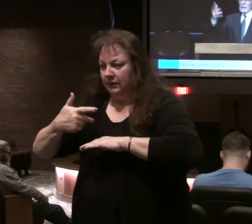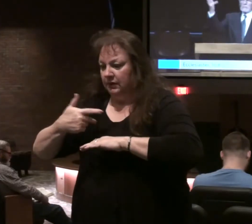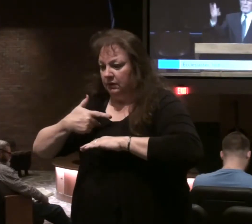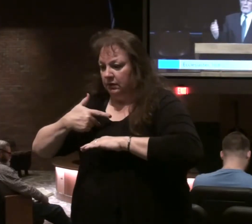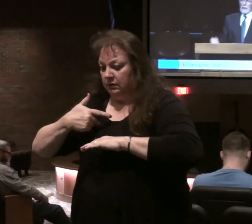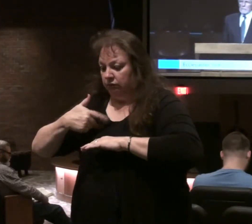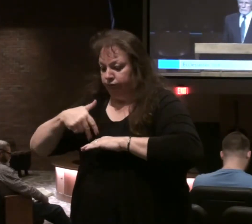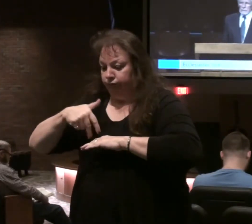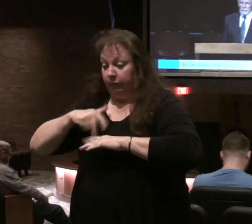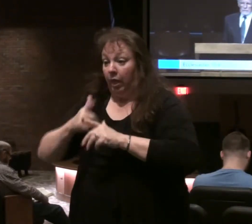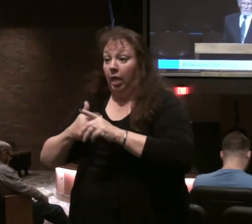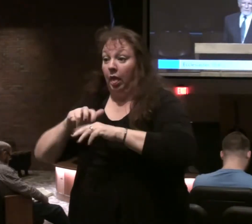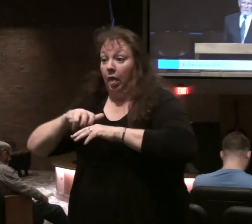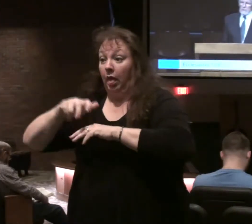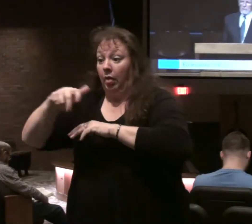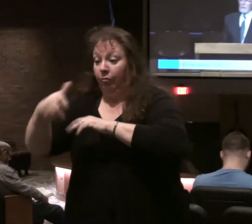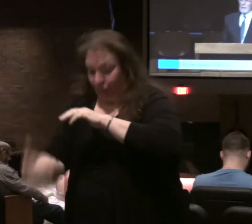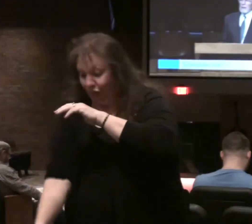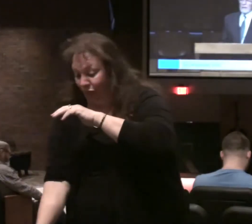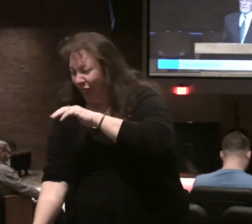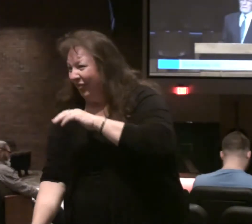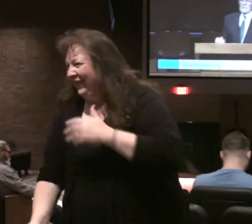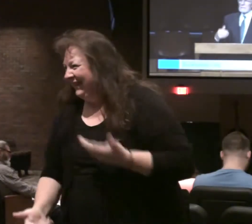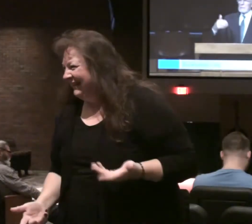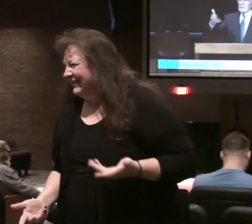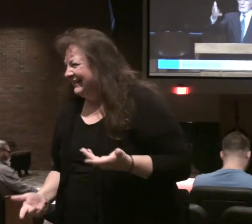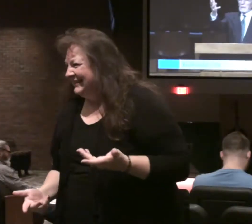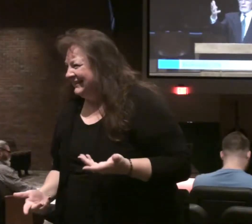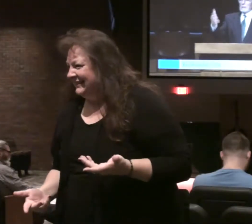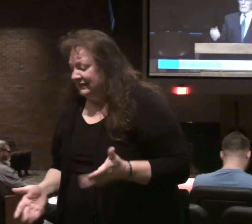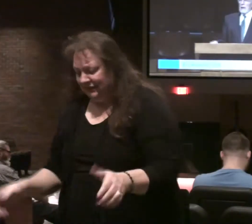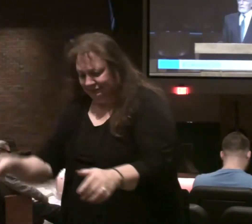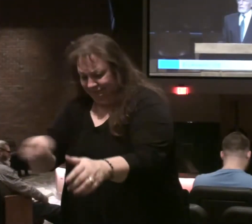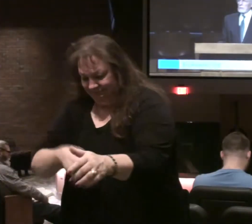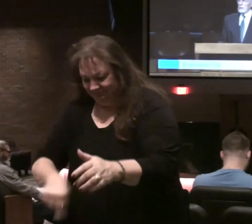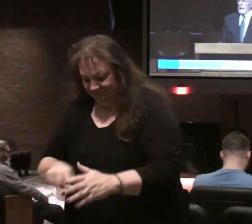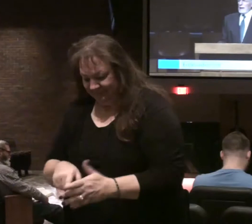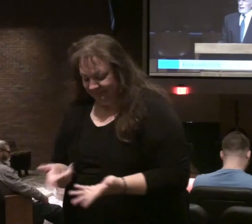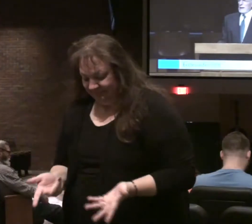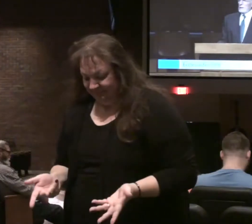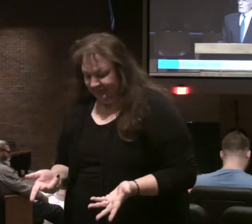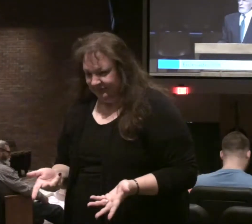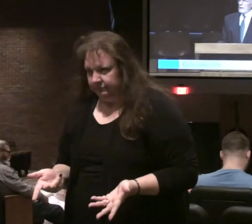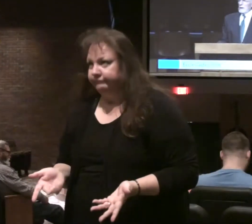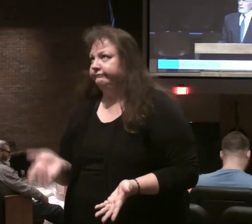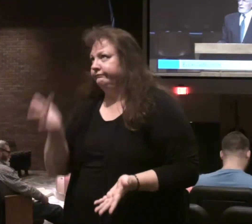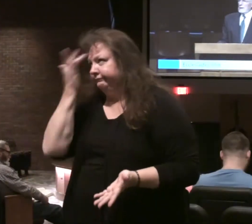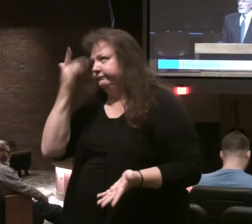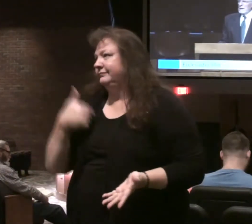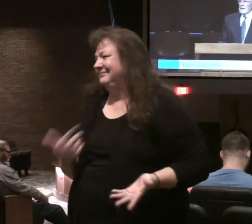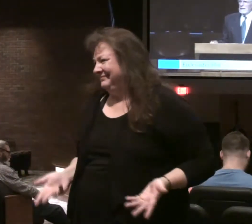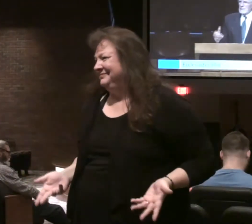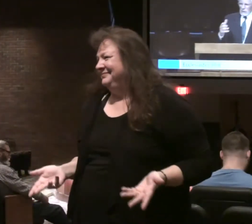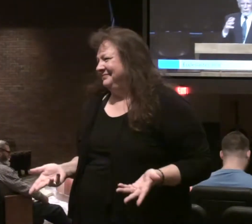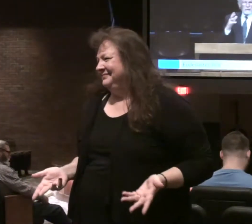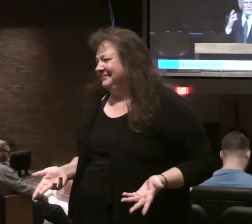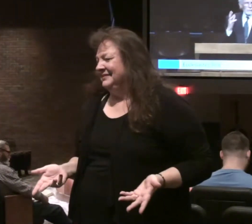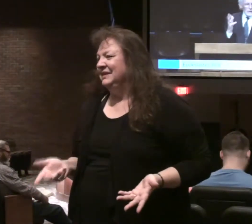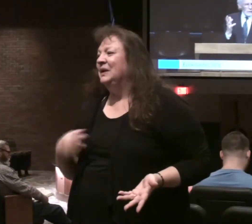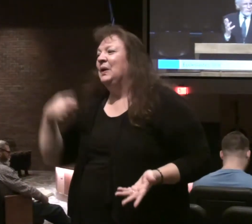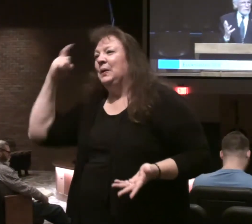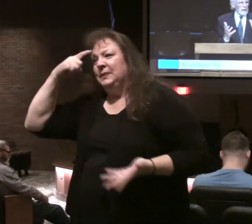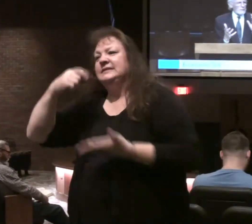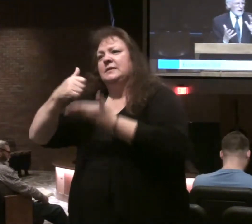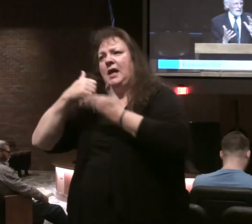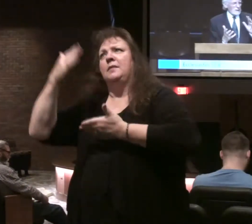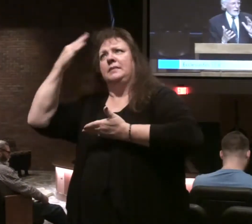you might run out when you're doing something and you put it right in the path you usually take and you fall in. So wisdom would